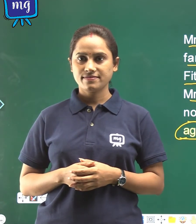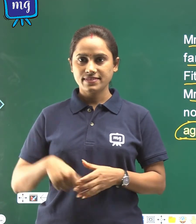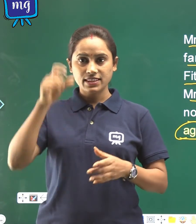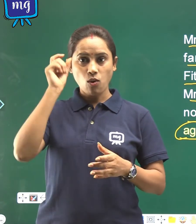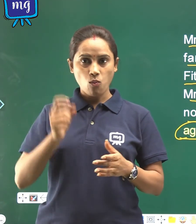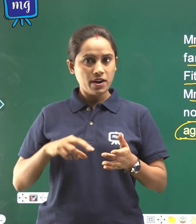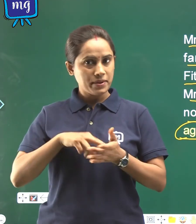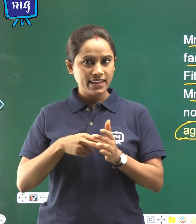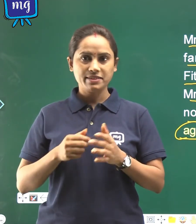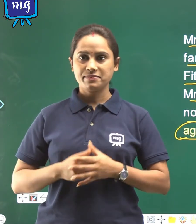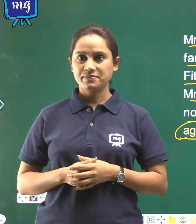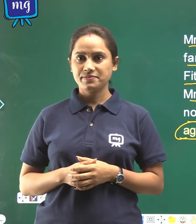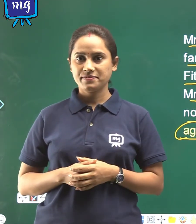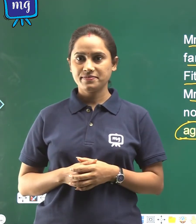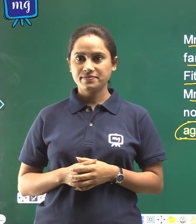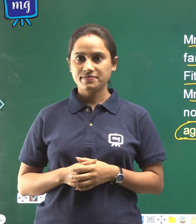Word meaning: